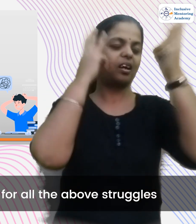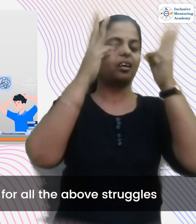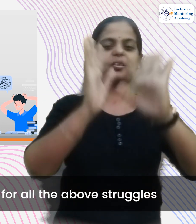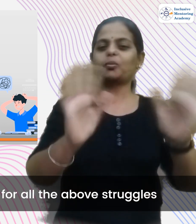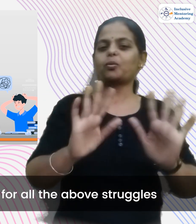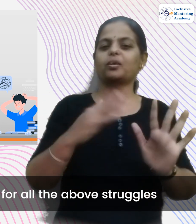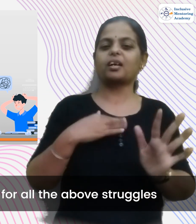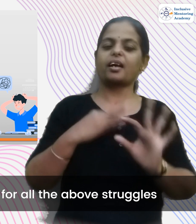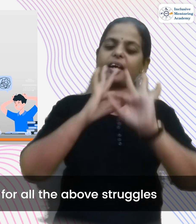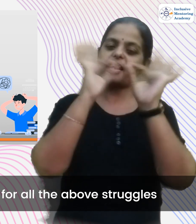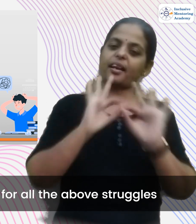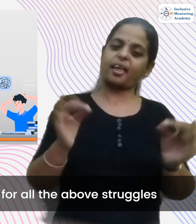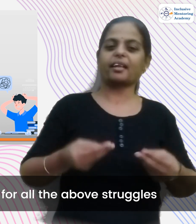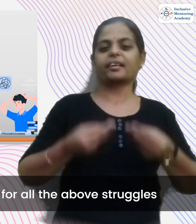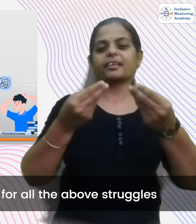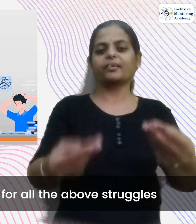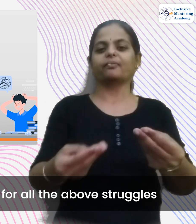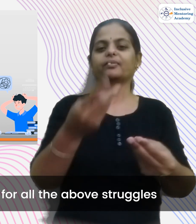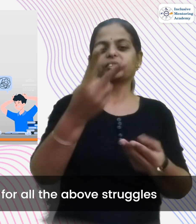with the solution for all the above struggles.